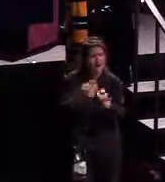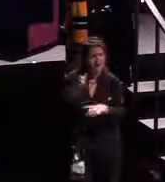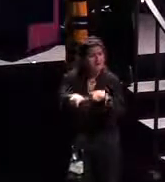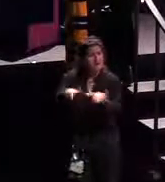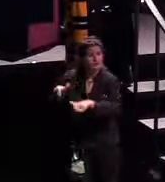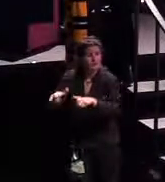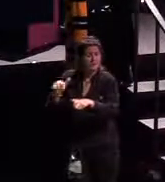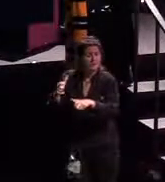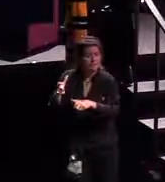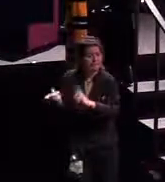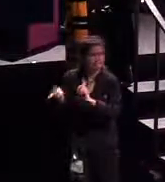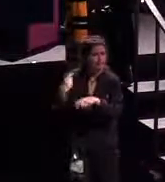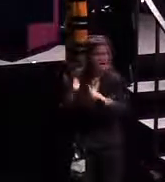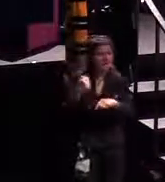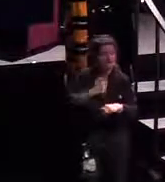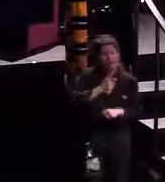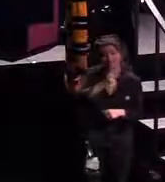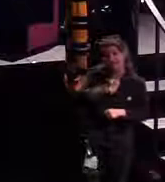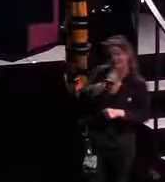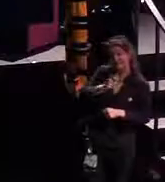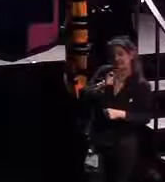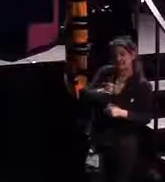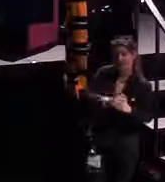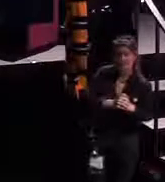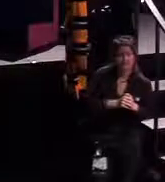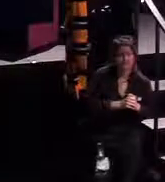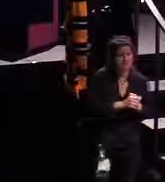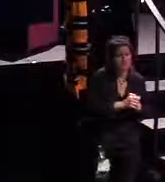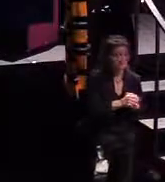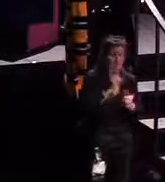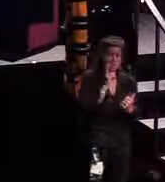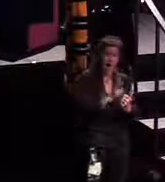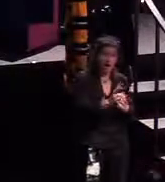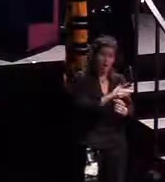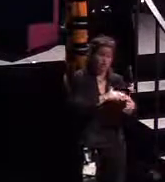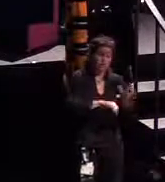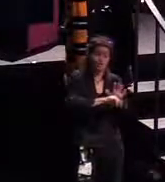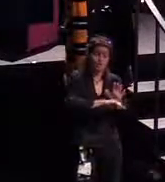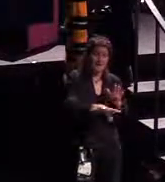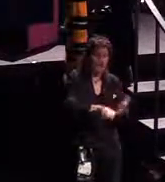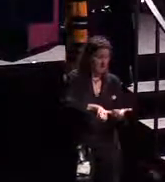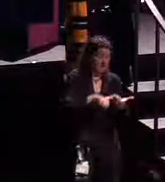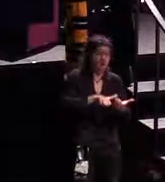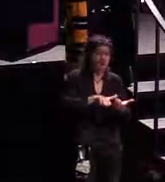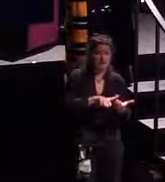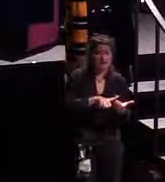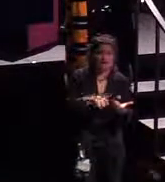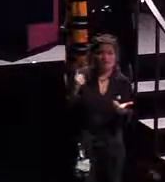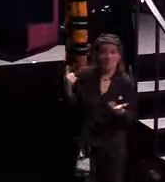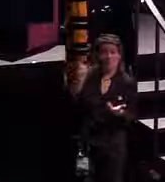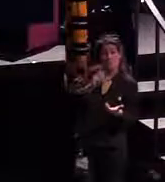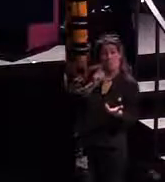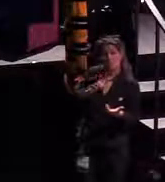reacting to my tics. A brief search of social media revealed that at least one woman